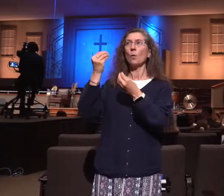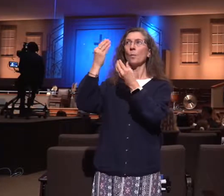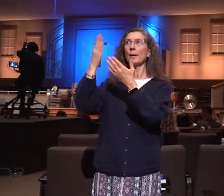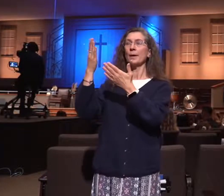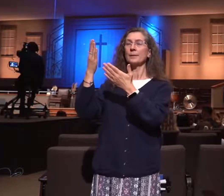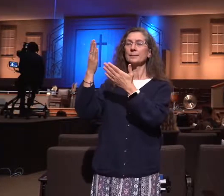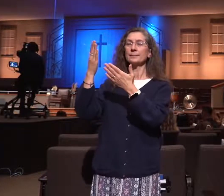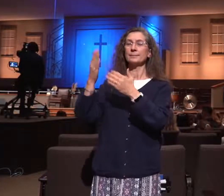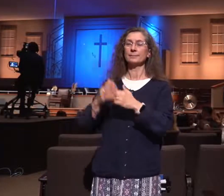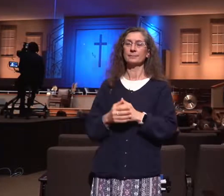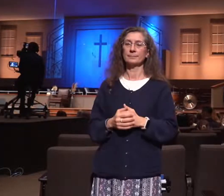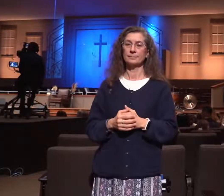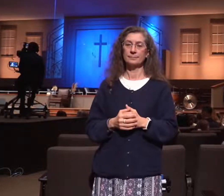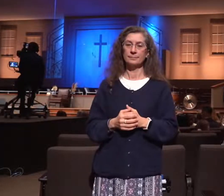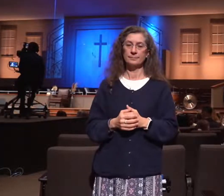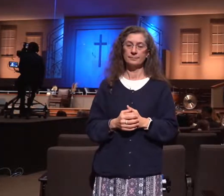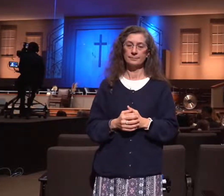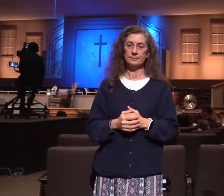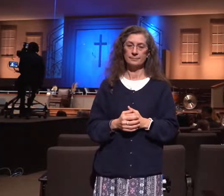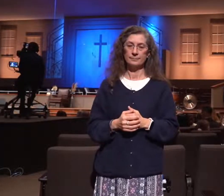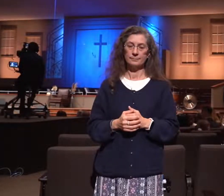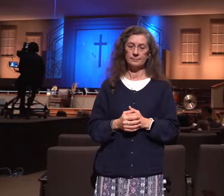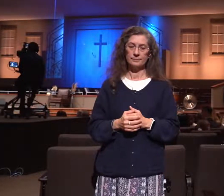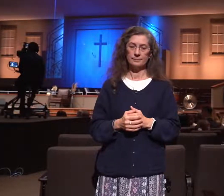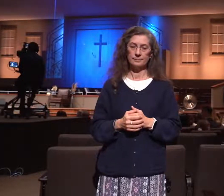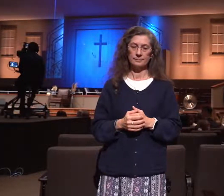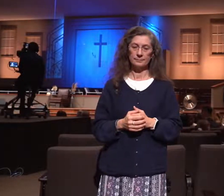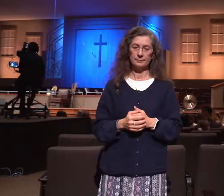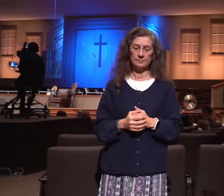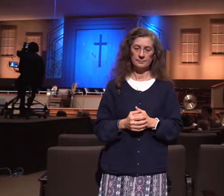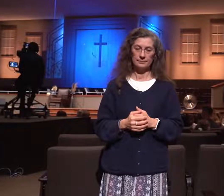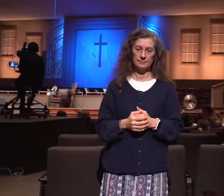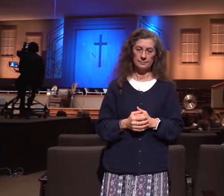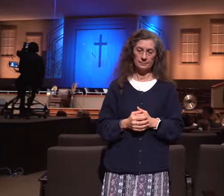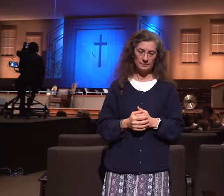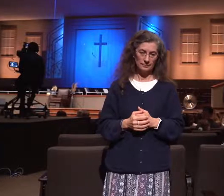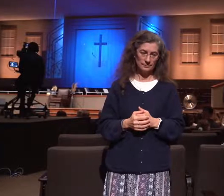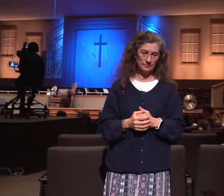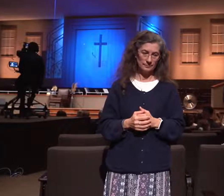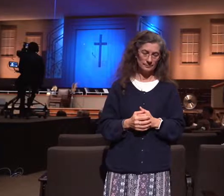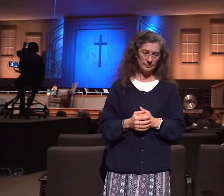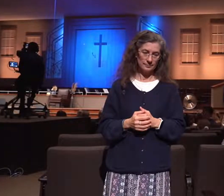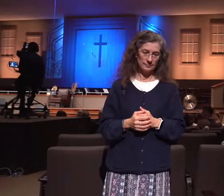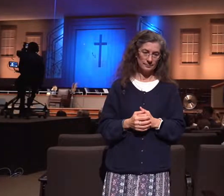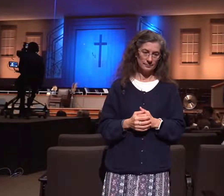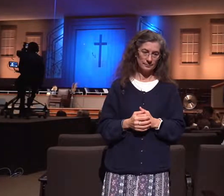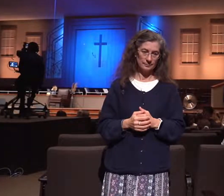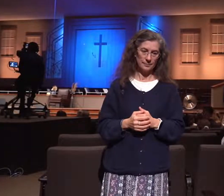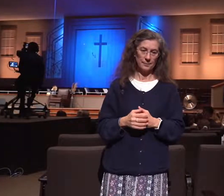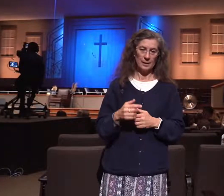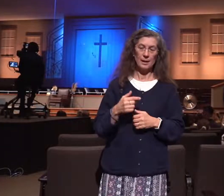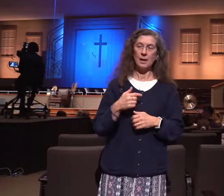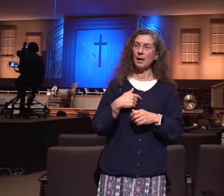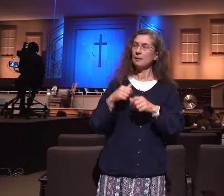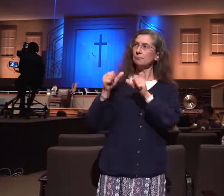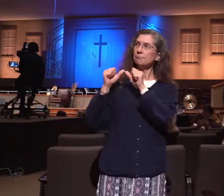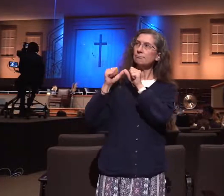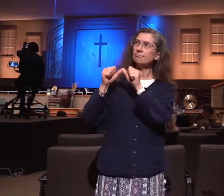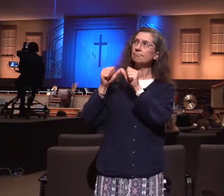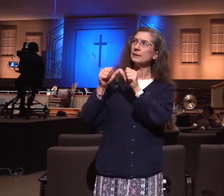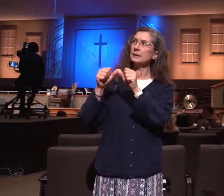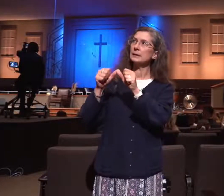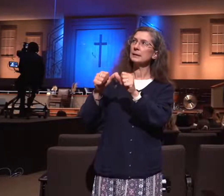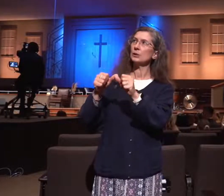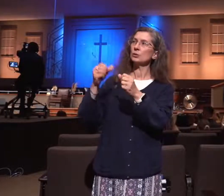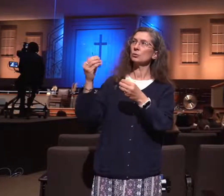God he has. Amen. You could not pay me enough money to get me to quit tithing.